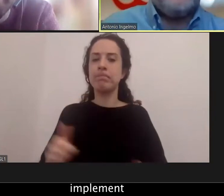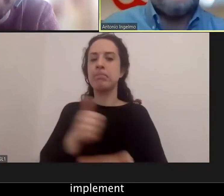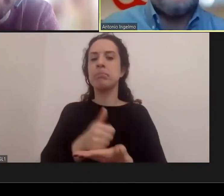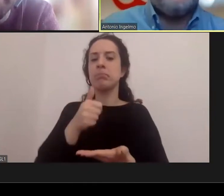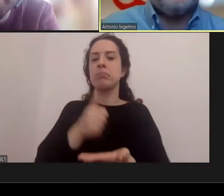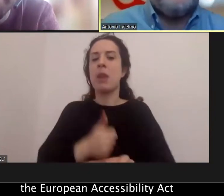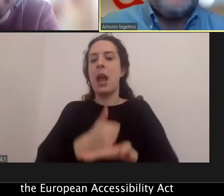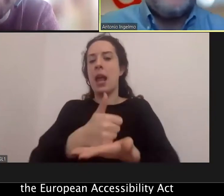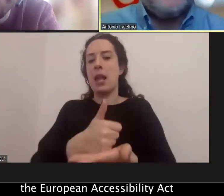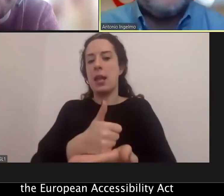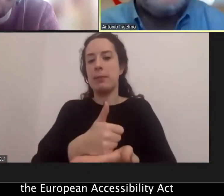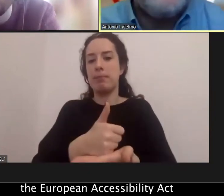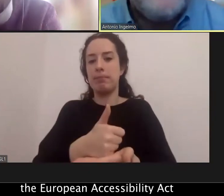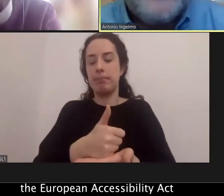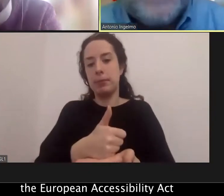the